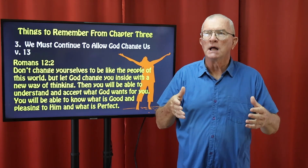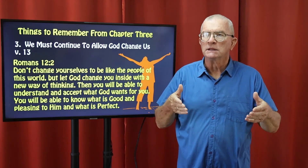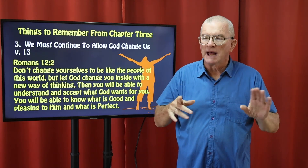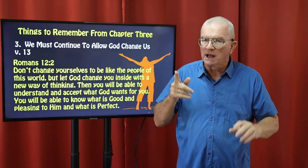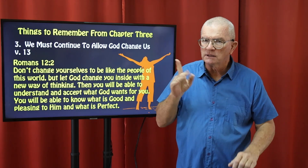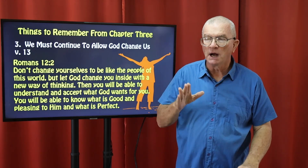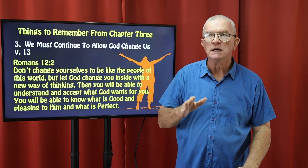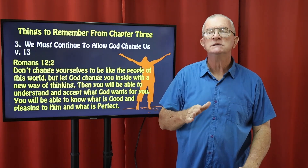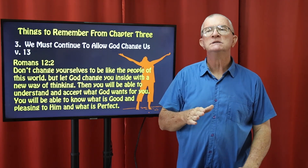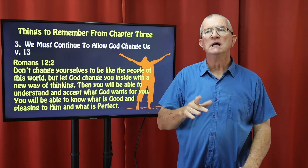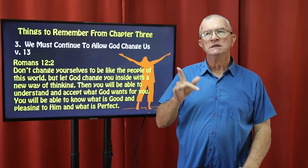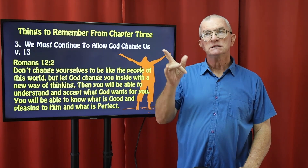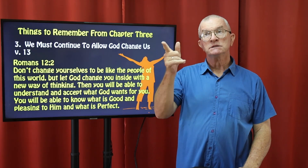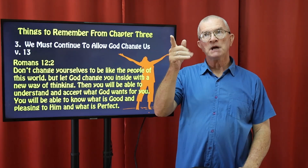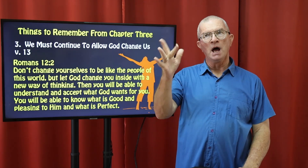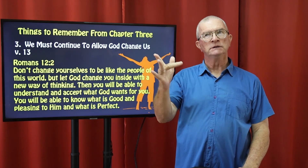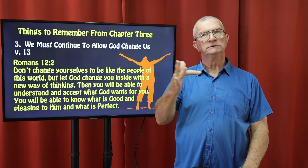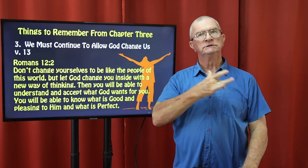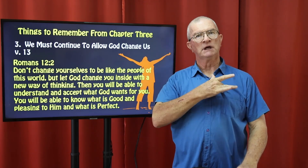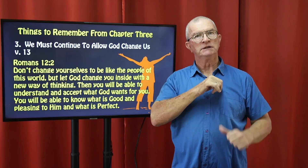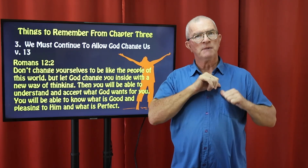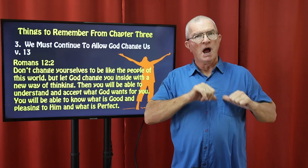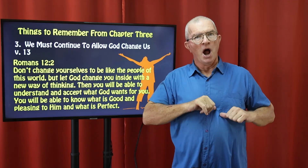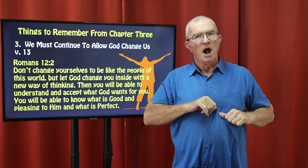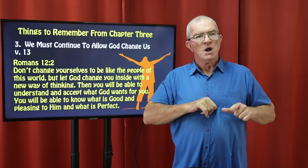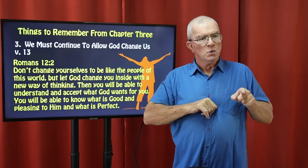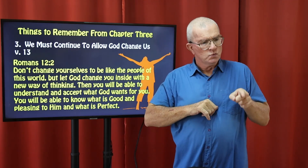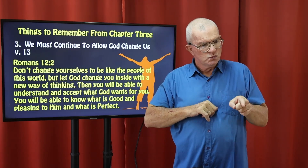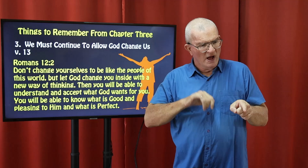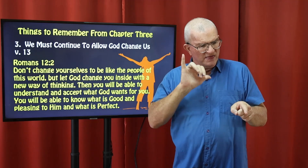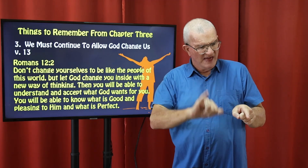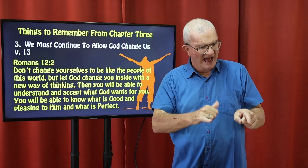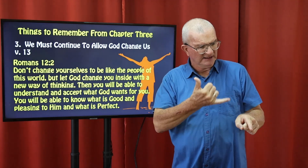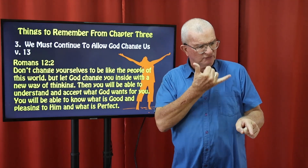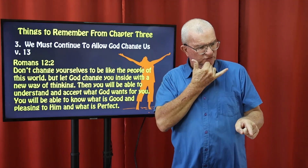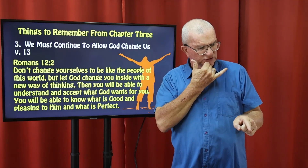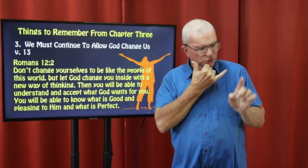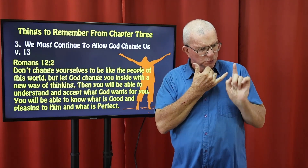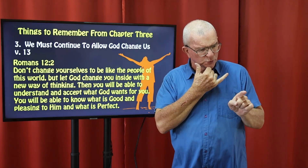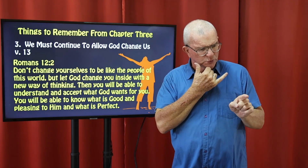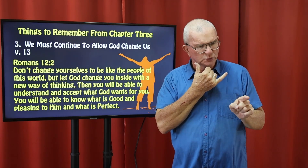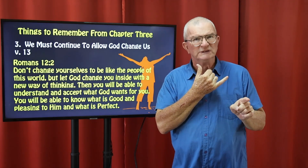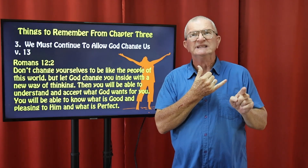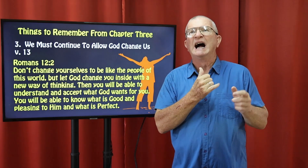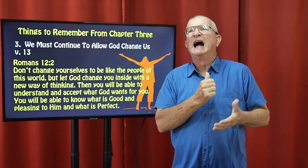We need to allow God to touch our hearts and tell us that's wrong.